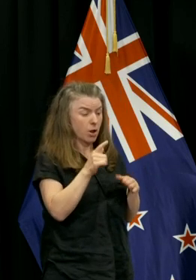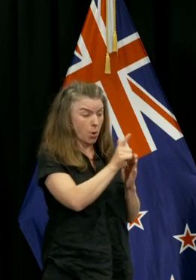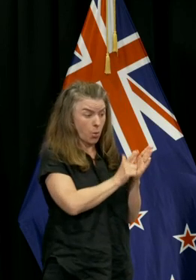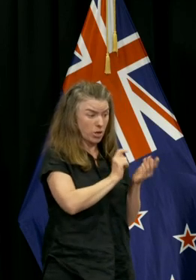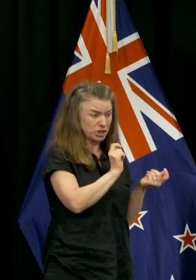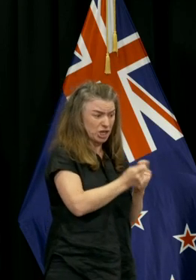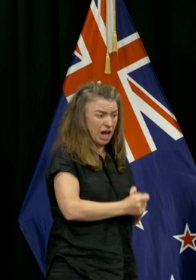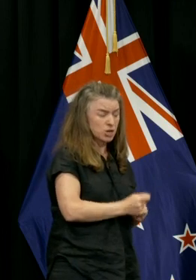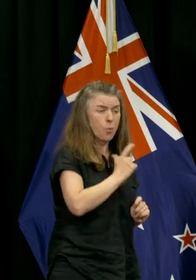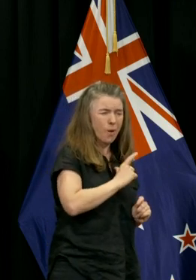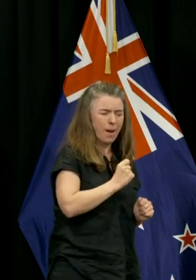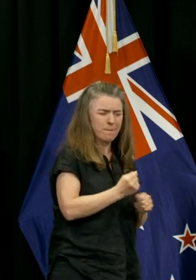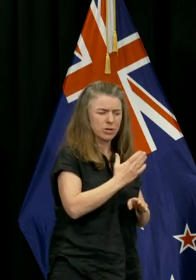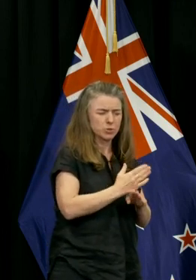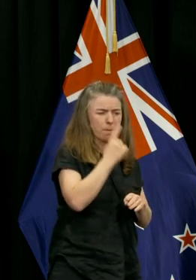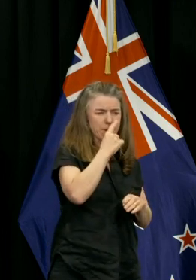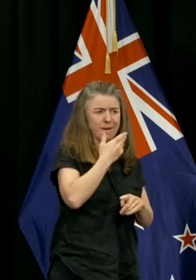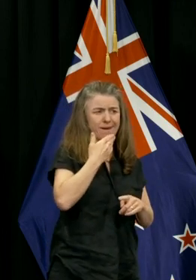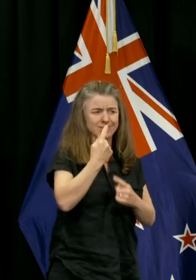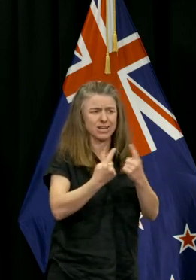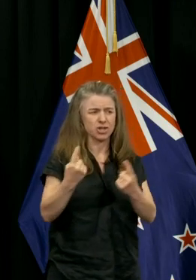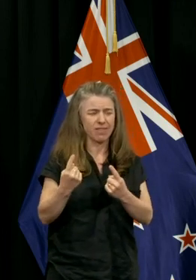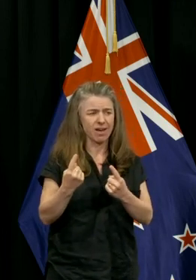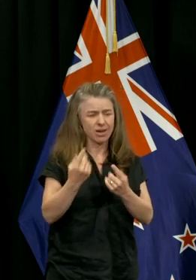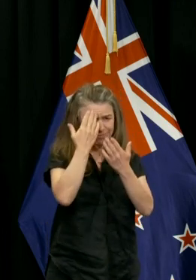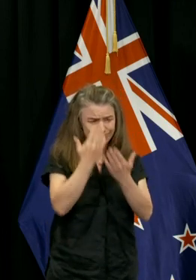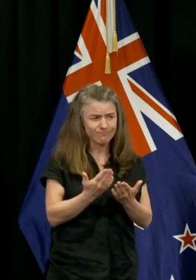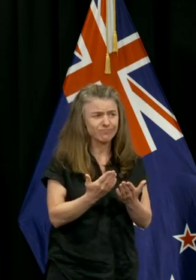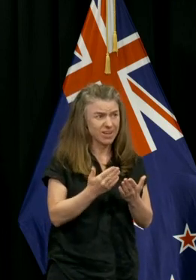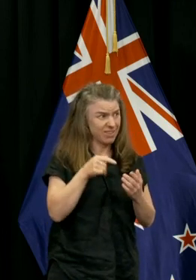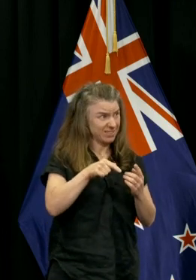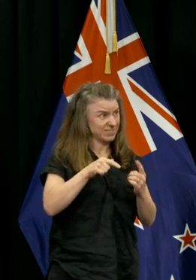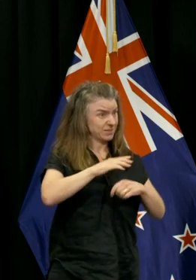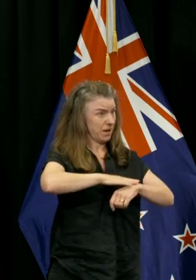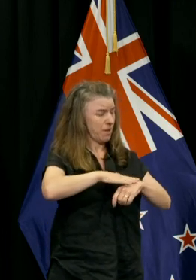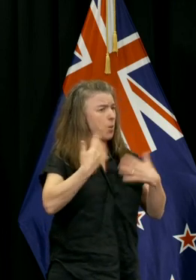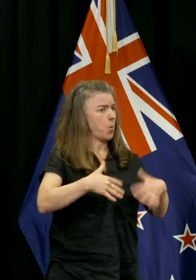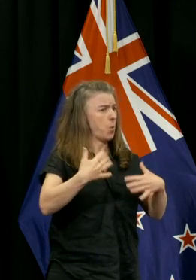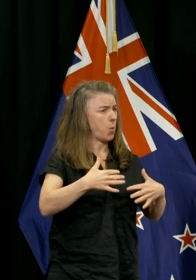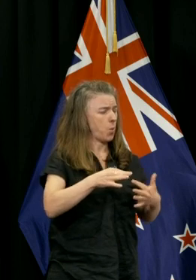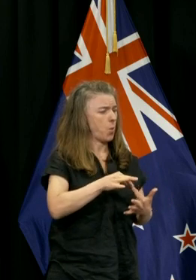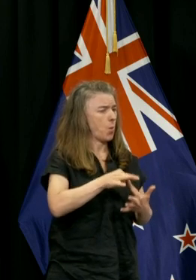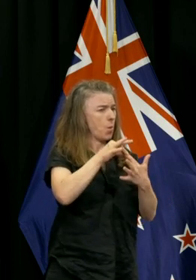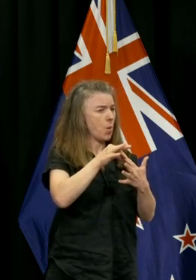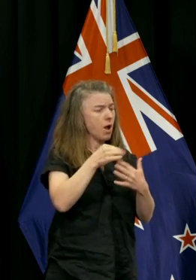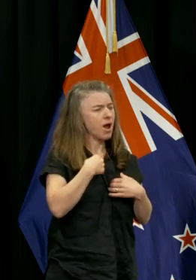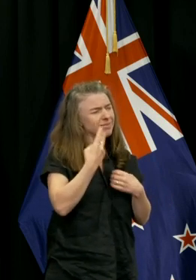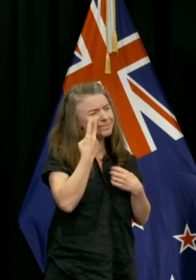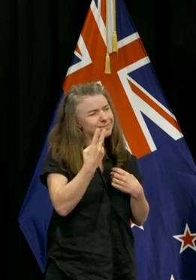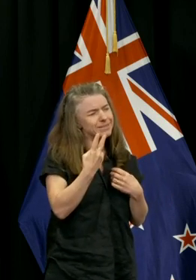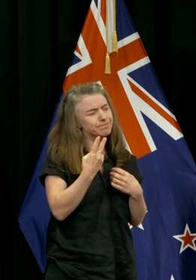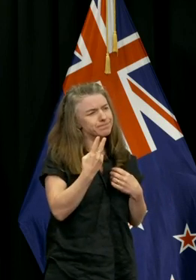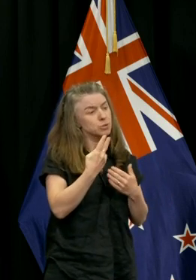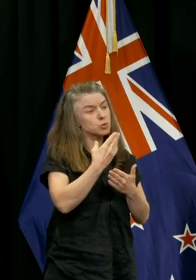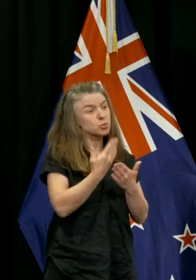people act compassionately and respond to the environment we're in. I've seen plenty of stories of landlords